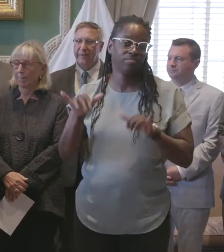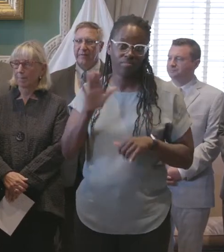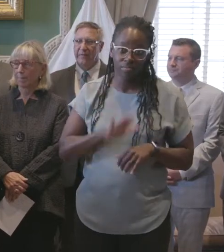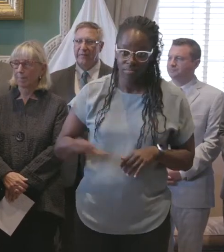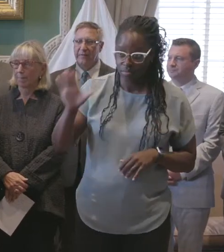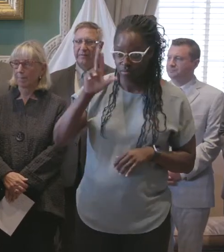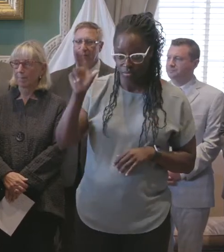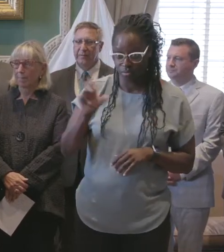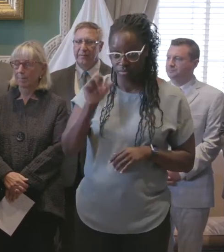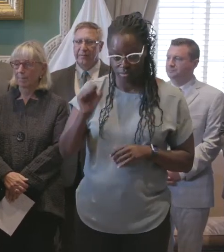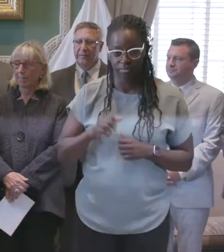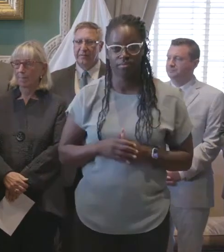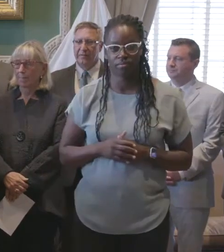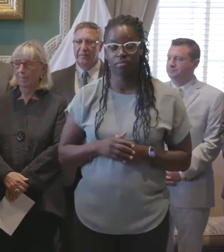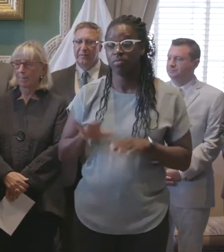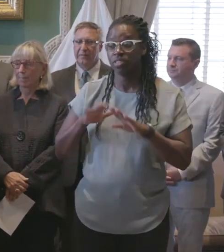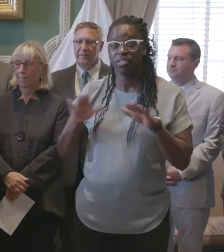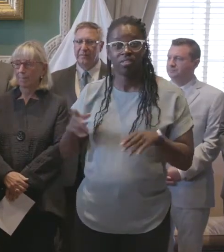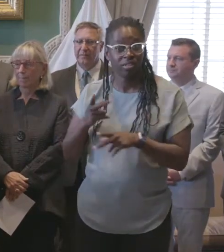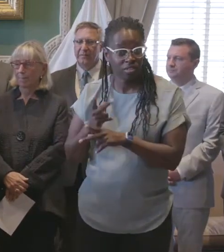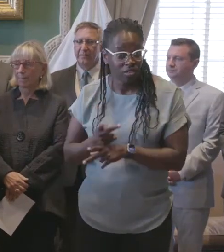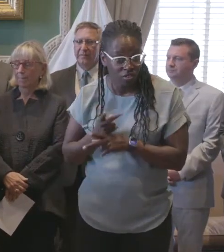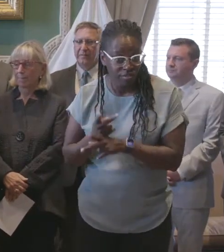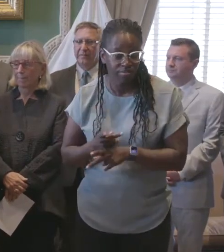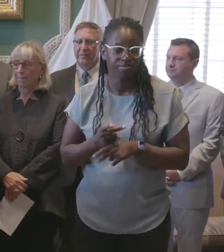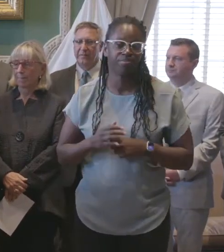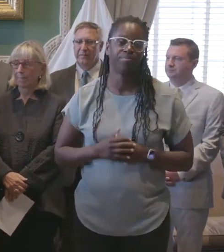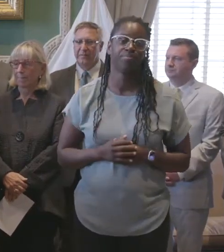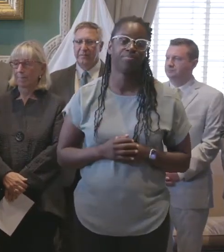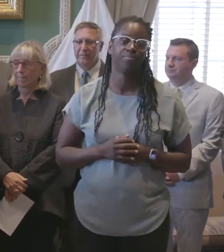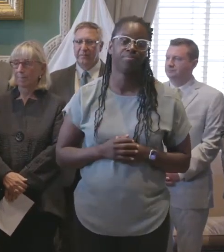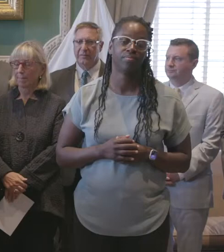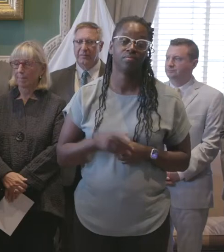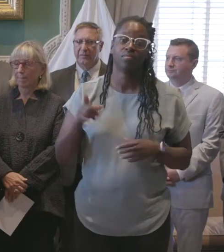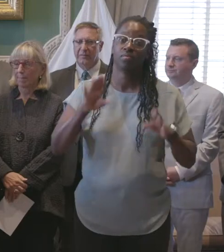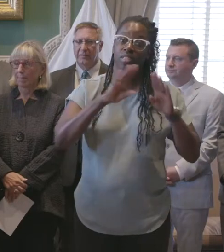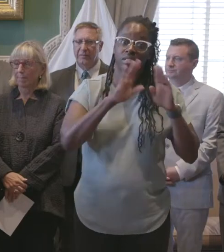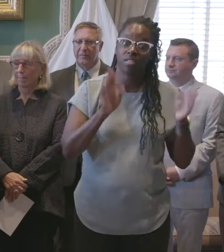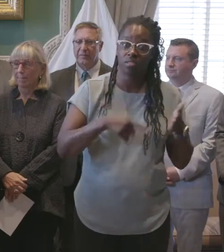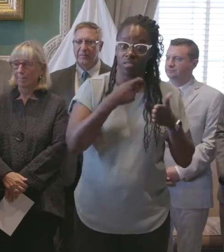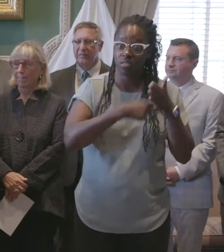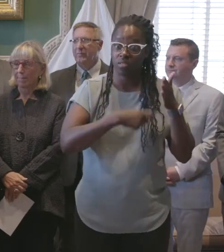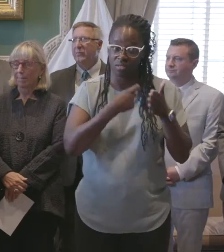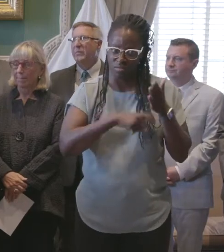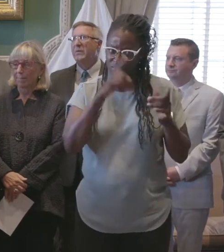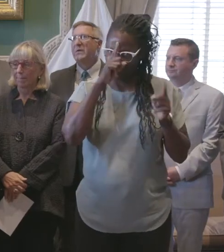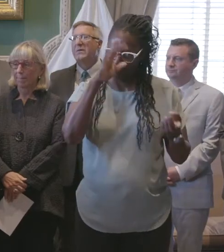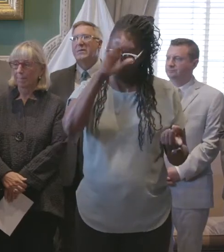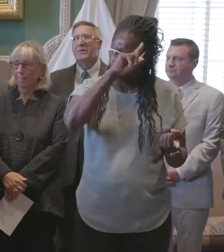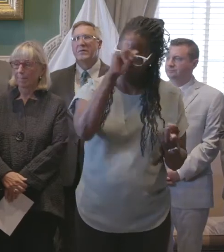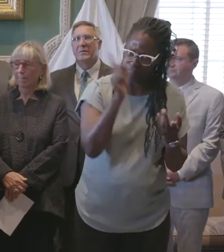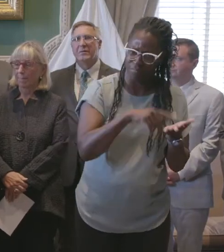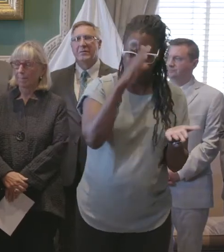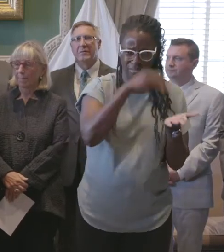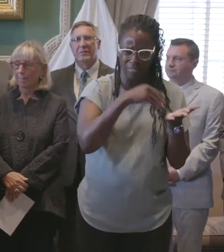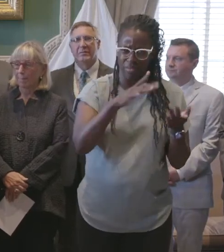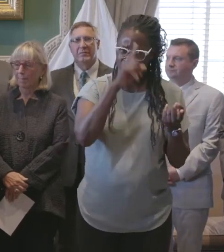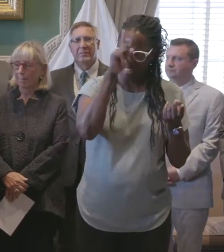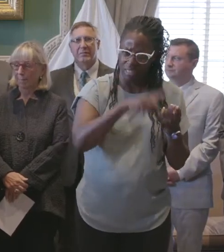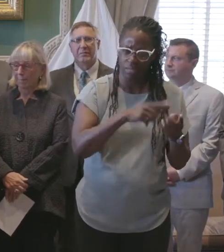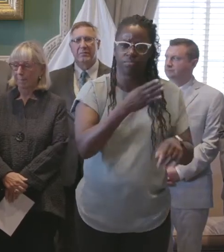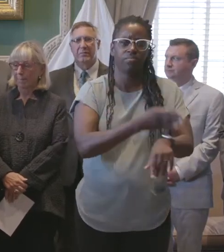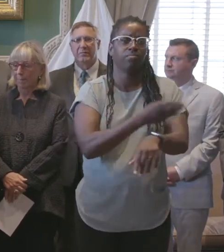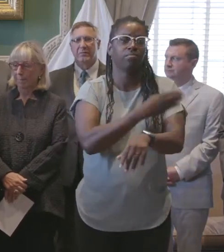also tackling our biggest challenges by lowering household costs and improving transportation. We're doing this